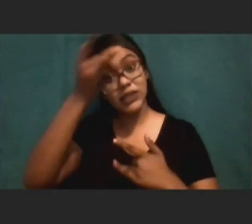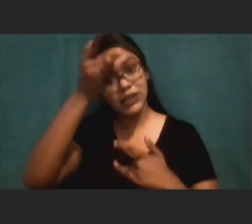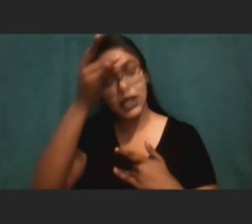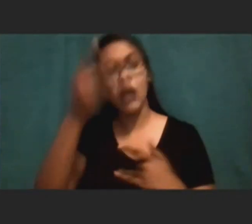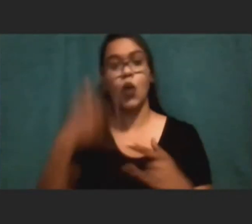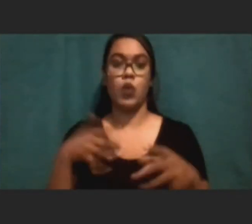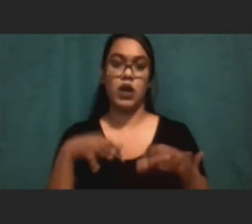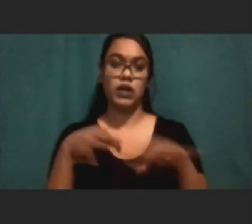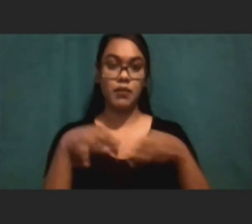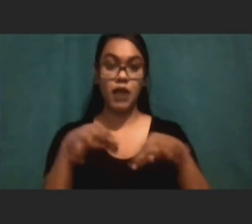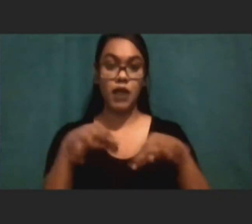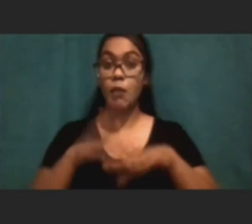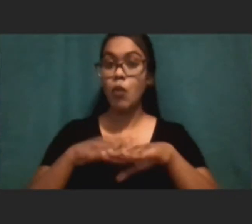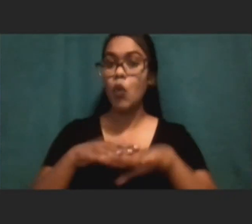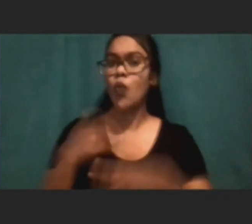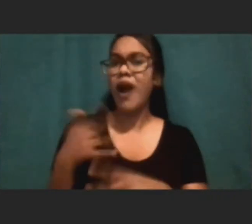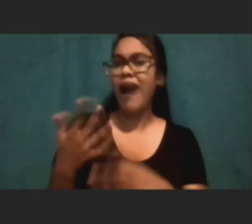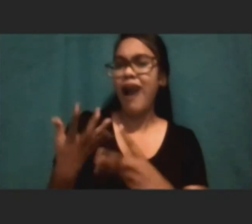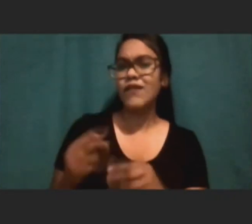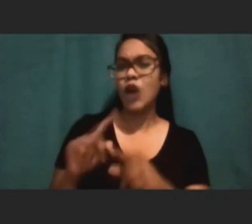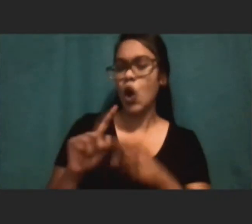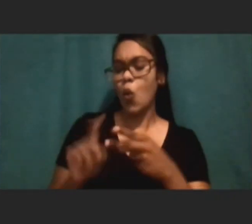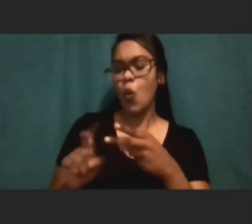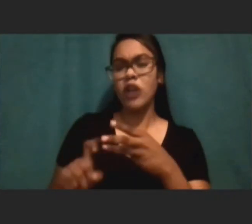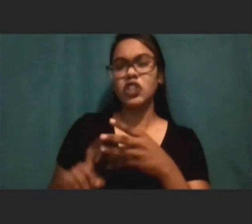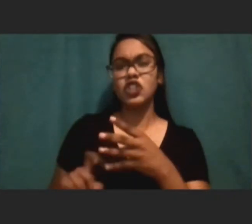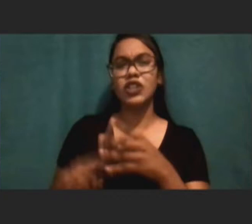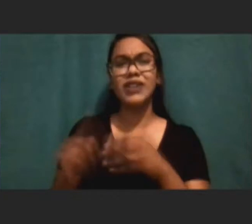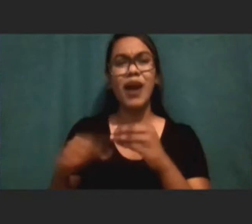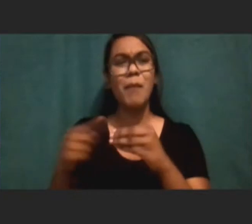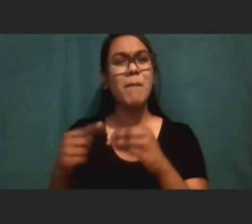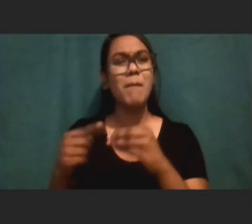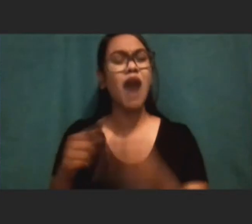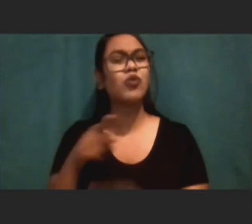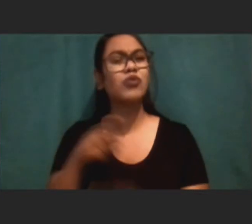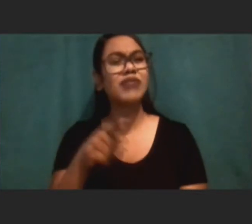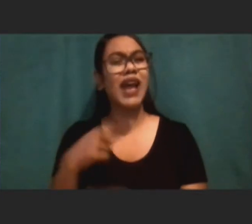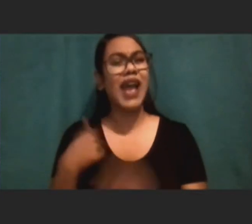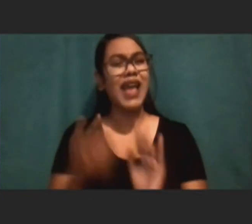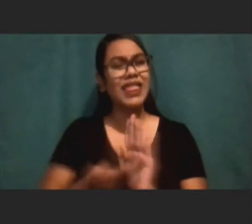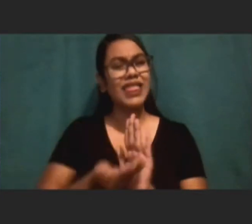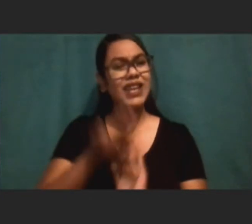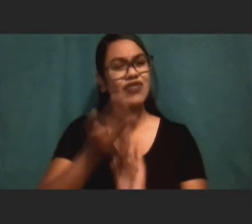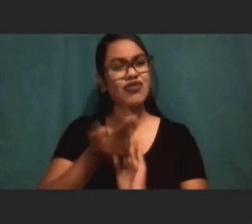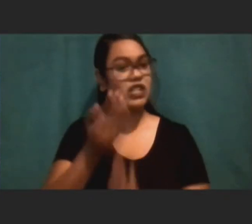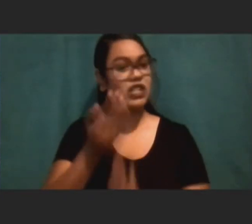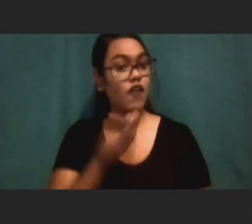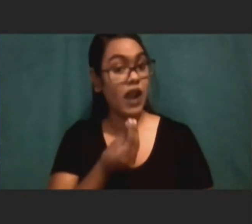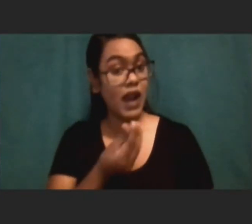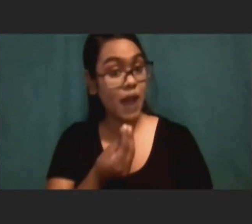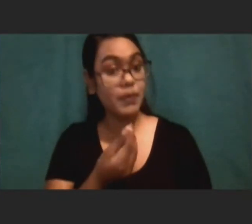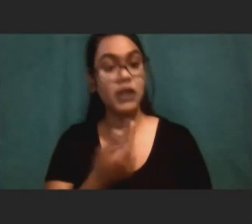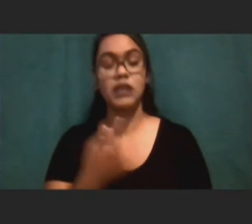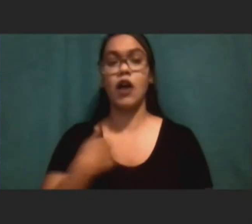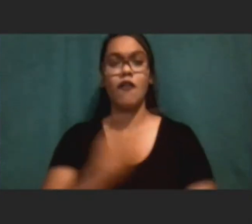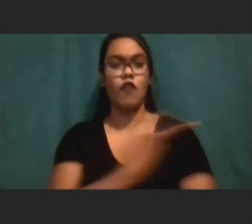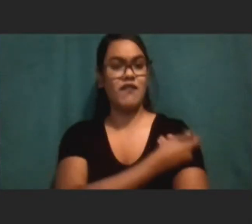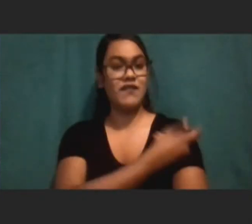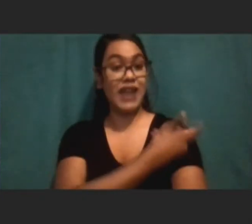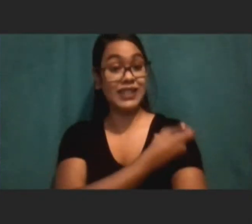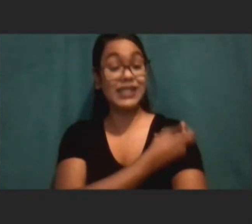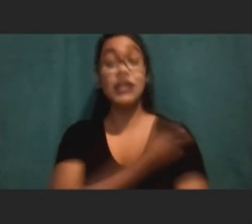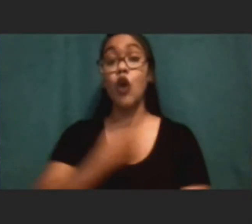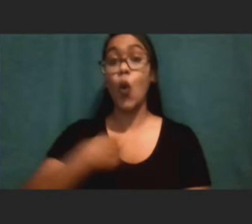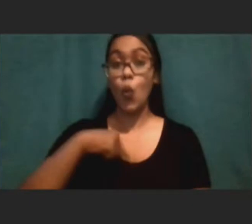some questions around pediatric admissions increasing. So I just want to emphasize that, we vaccinate to protect us as individuals